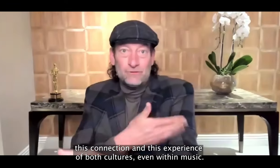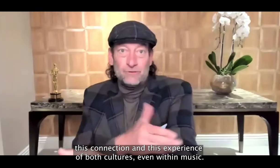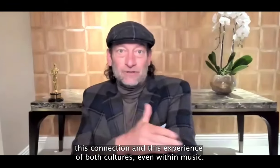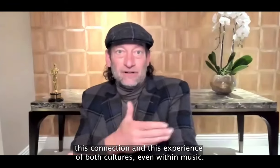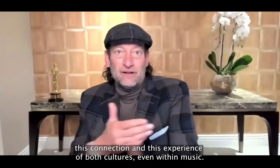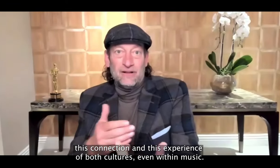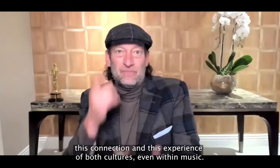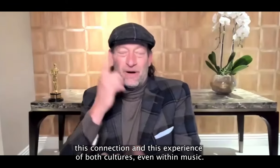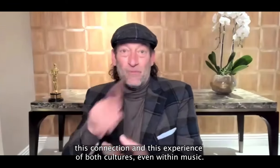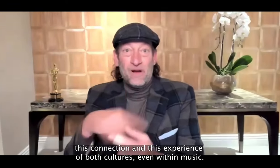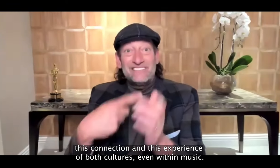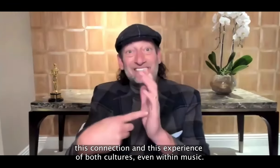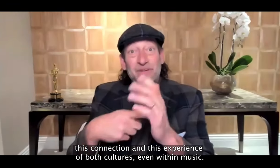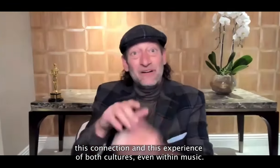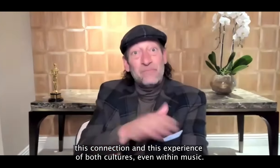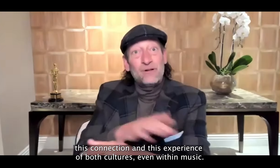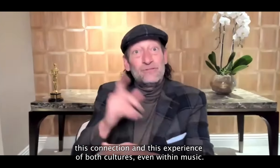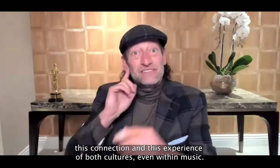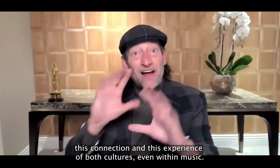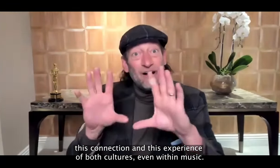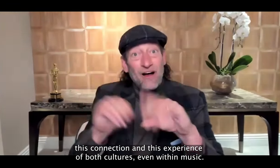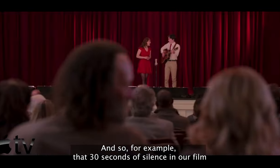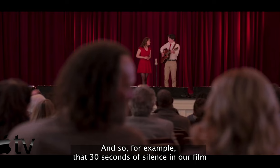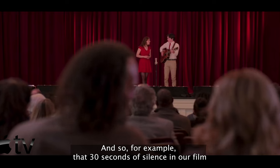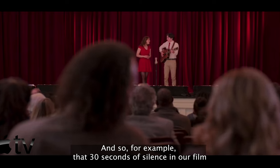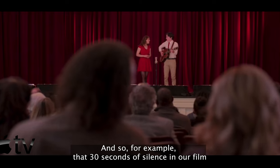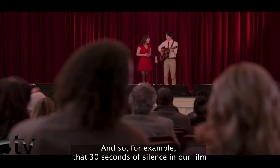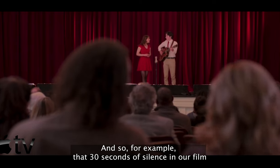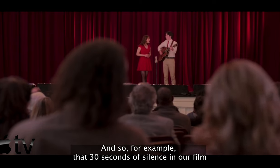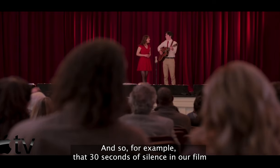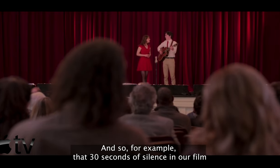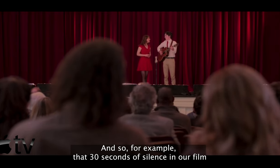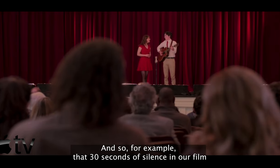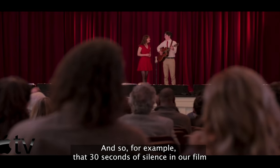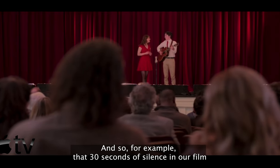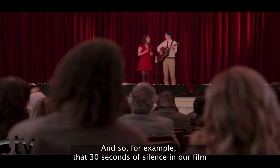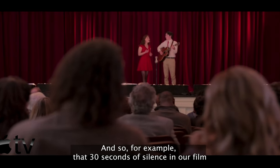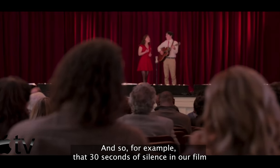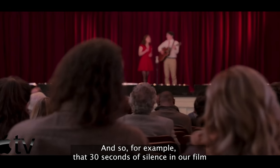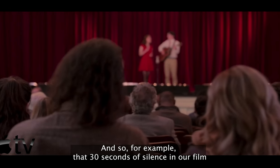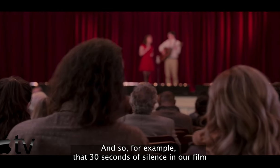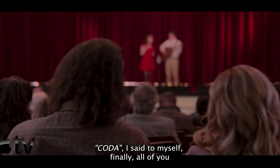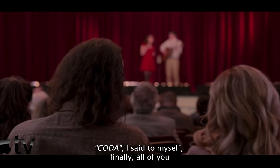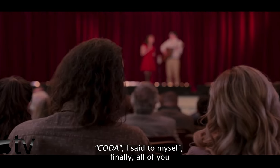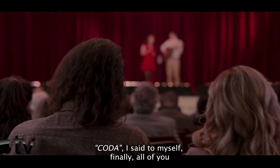connection and this experience of both cultures, even within music. And so, for example, that 30 seconds of silence in our film CODA, I